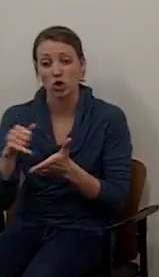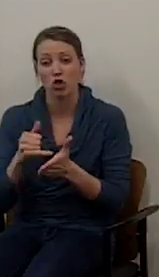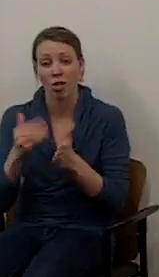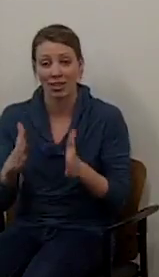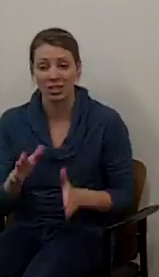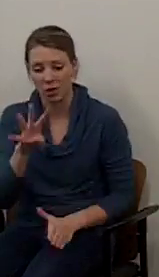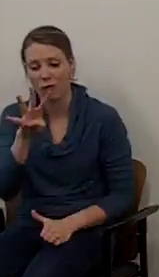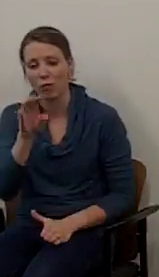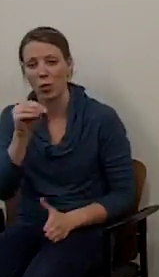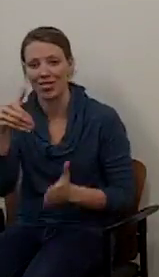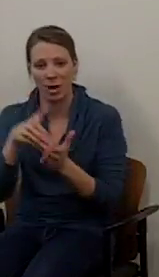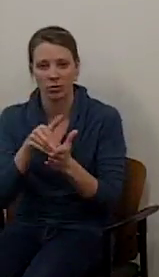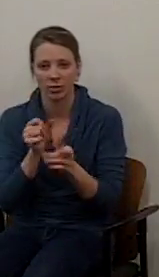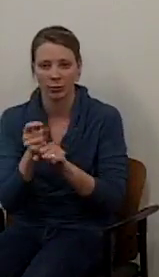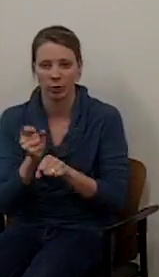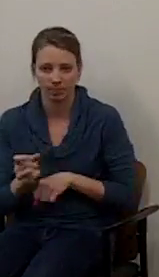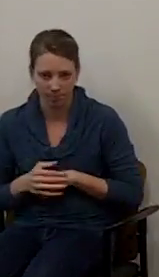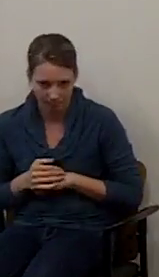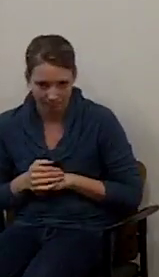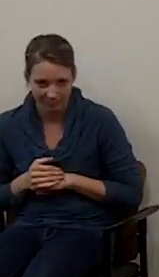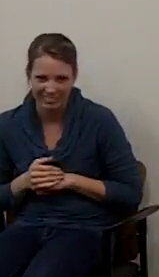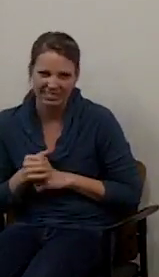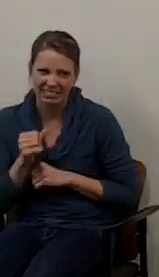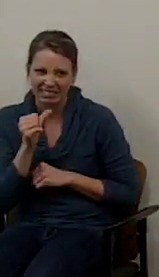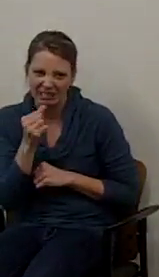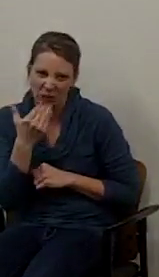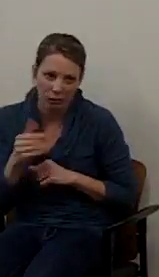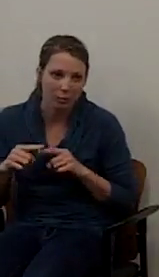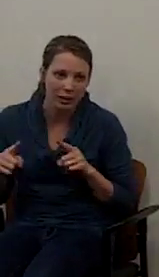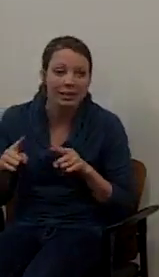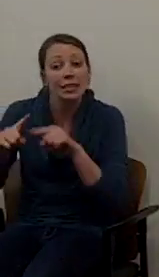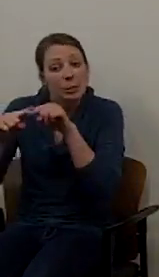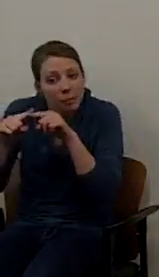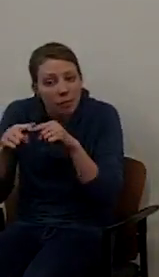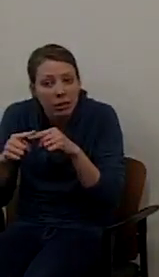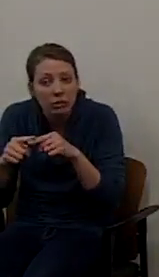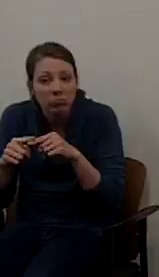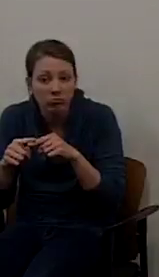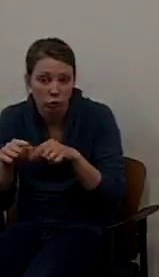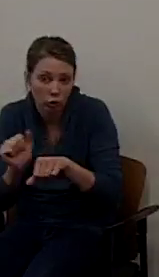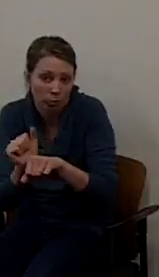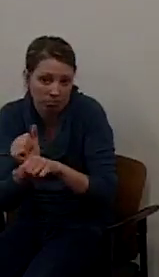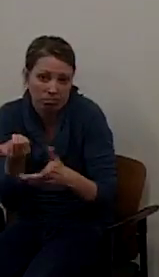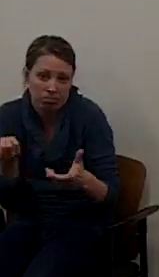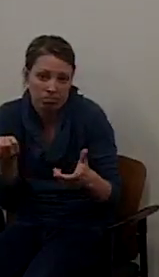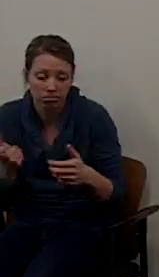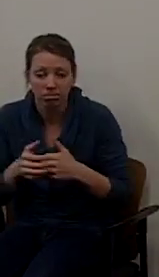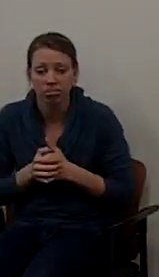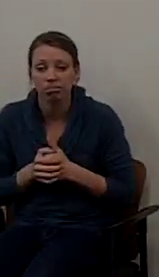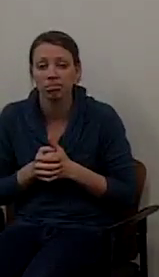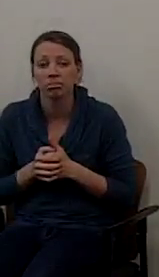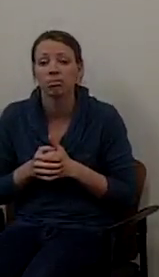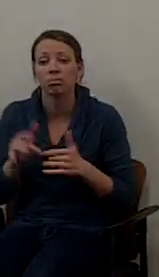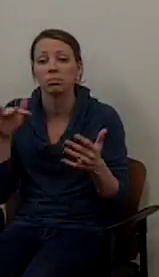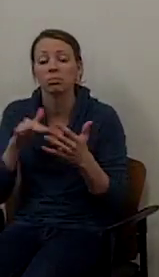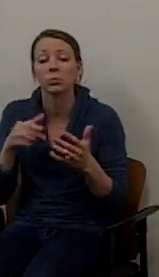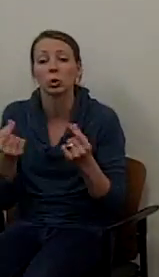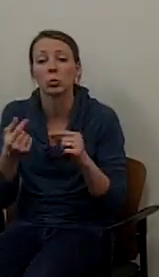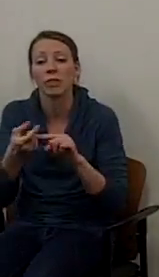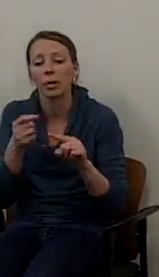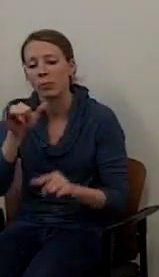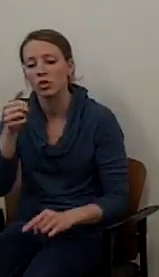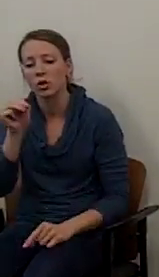is $40,000 a year. Now that's not too good, but I mean, it depends on what job you do. And a study done by Jim